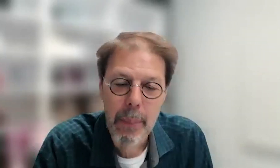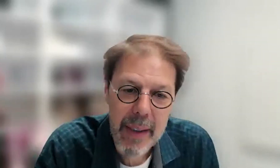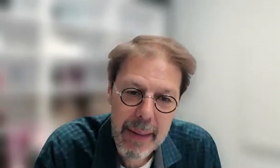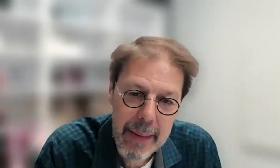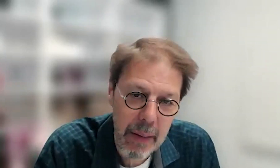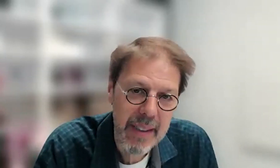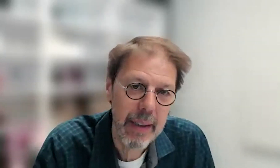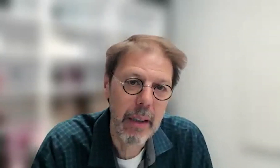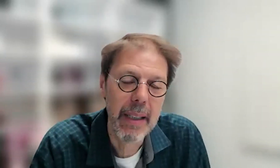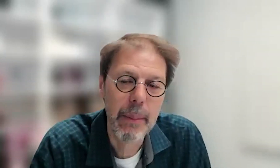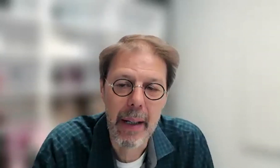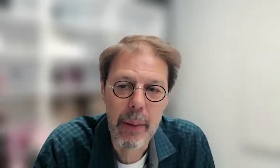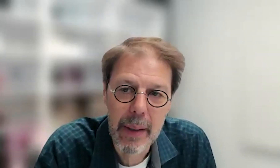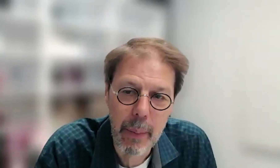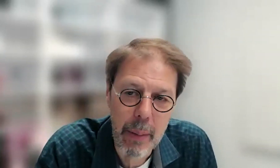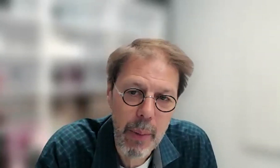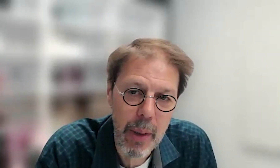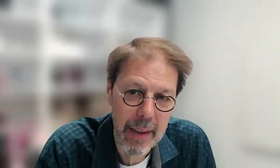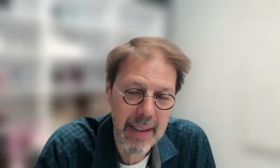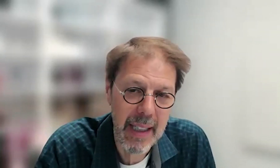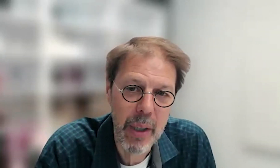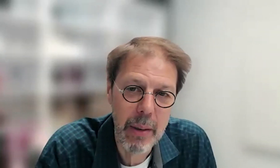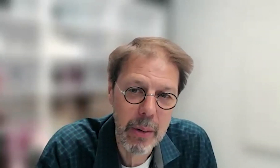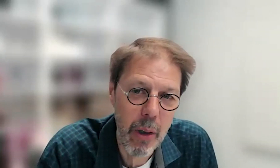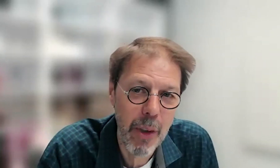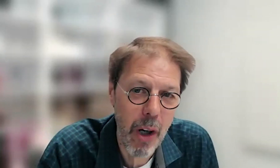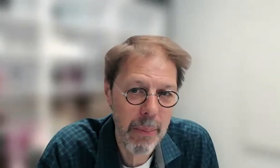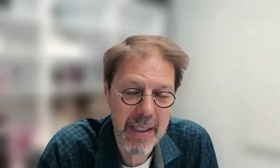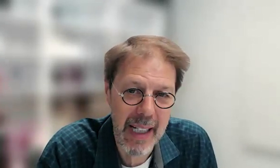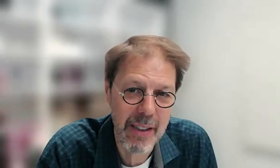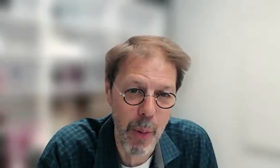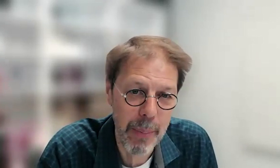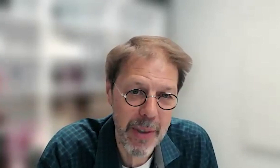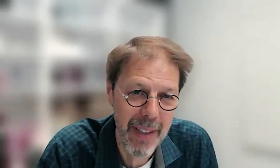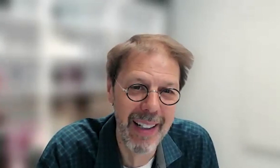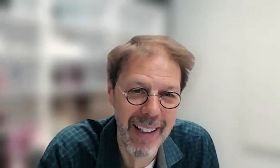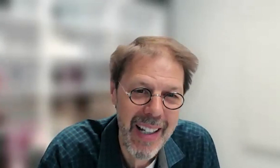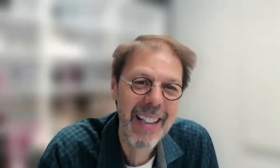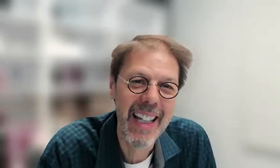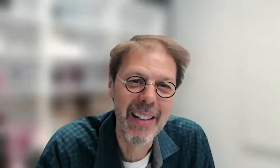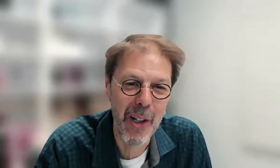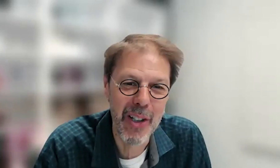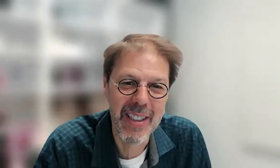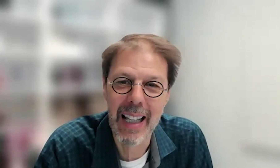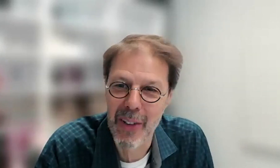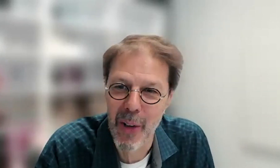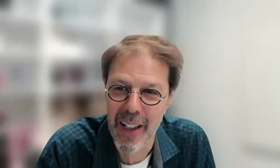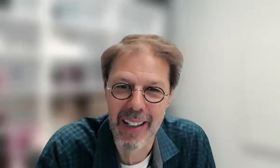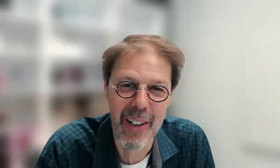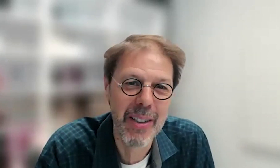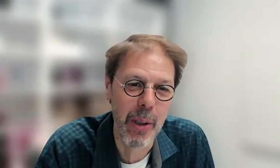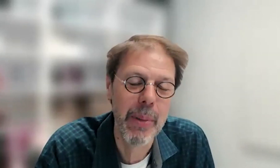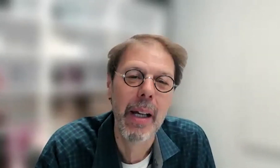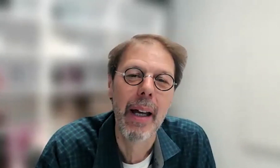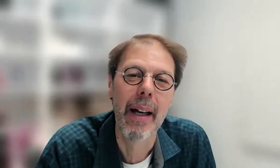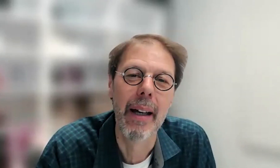well. But tell us a little bit about, anyway, when we, as I said, when the term commons gets dropped, then of course,